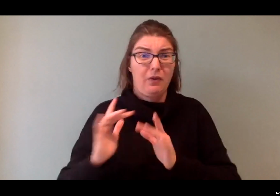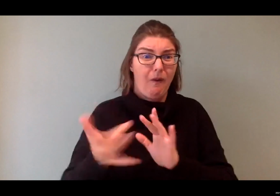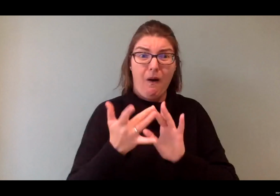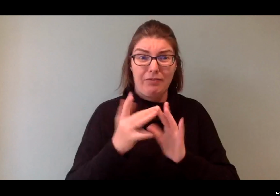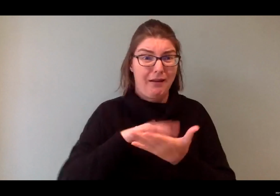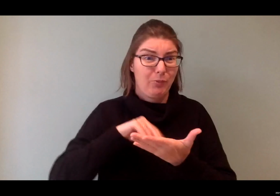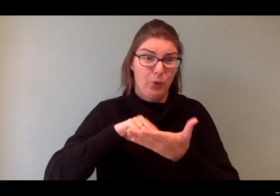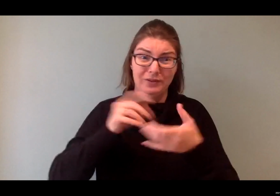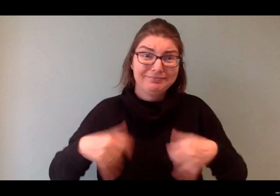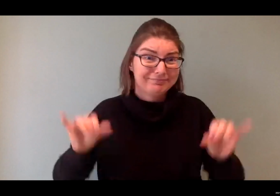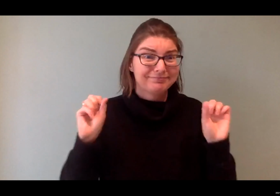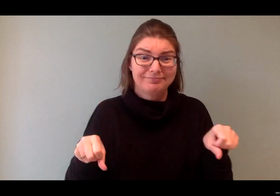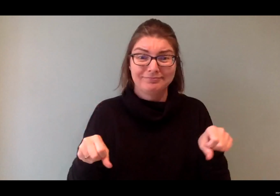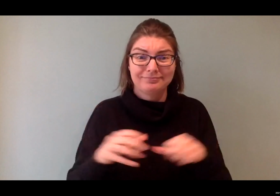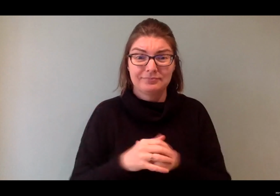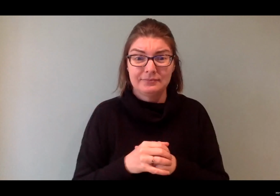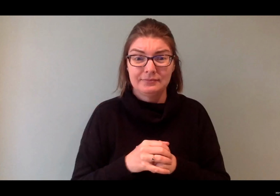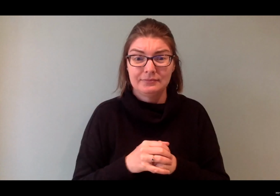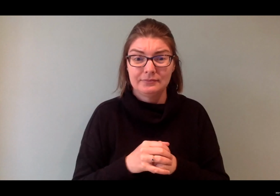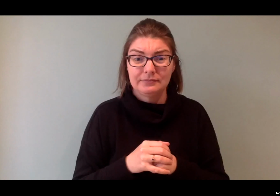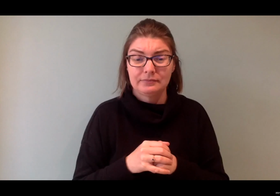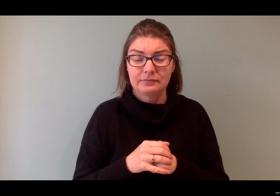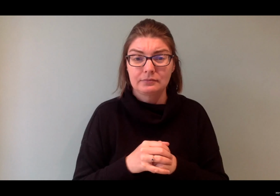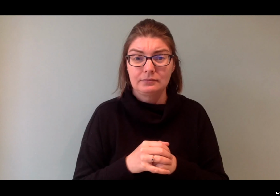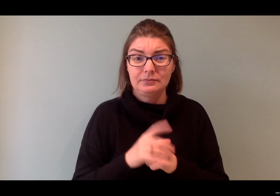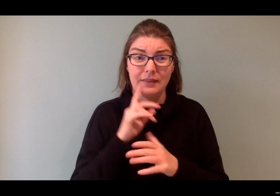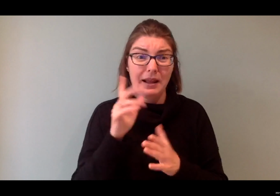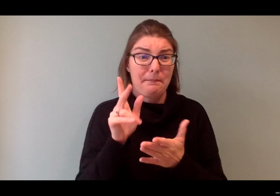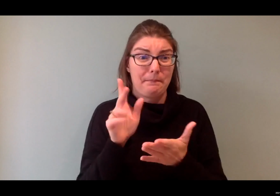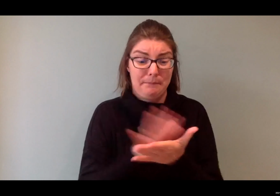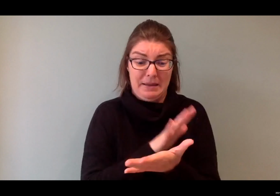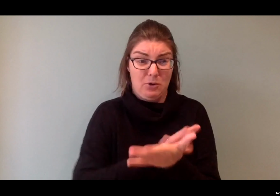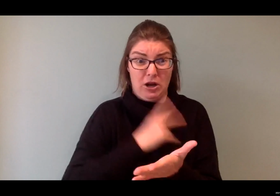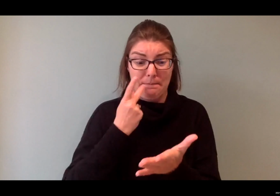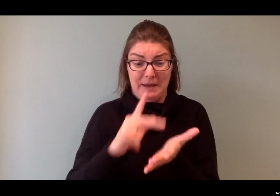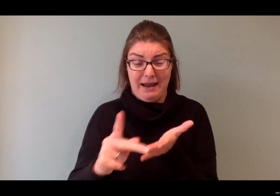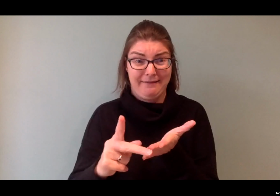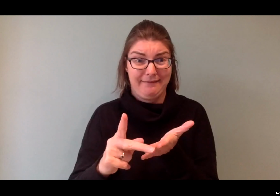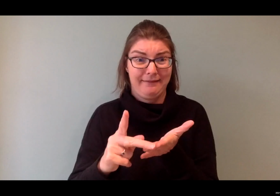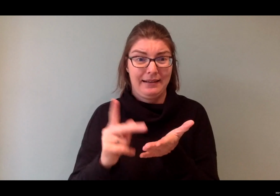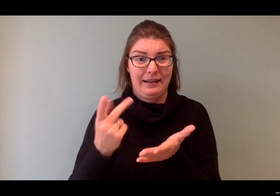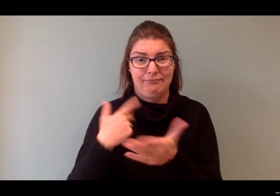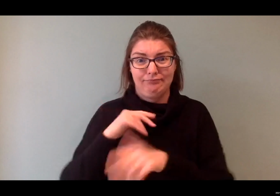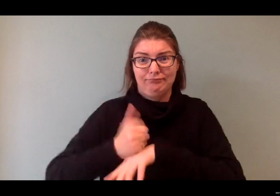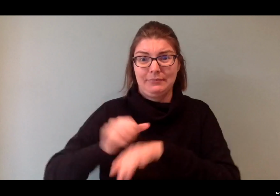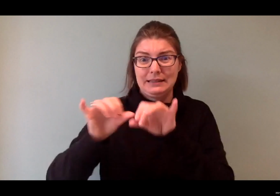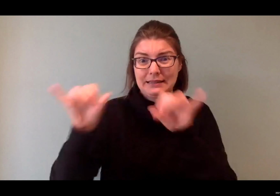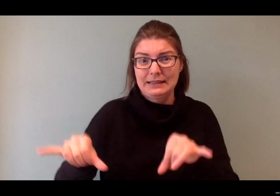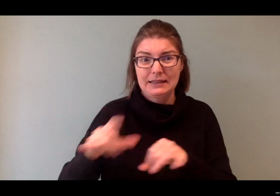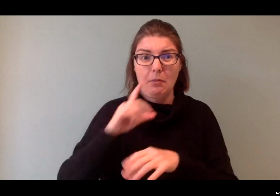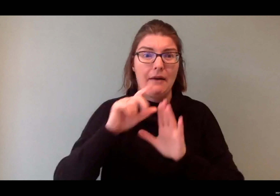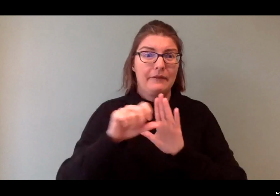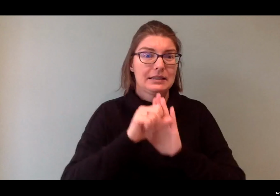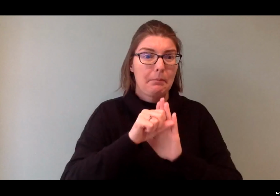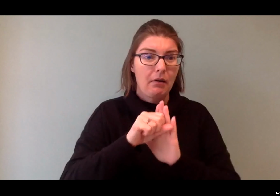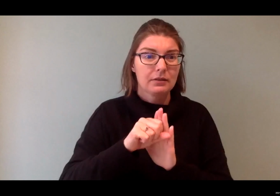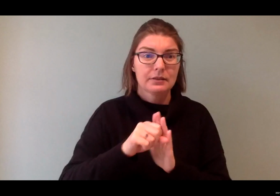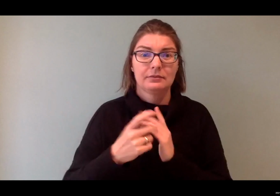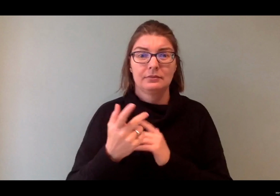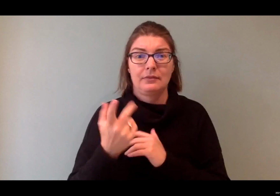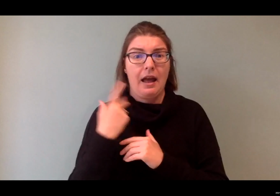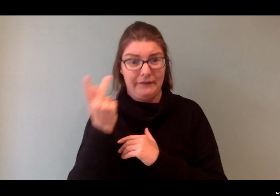say actually just simple pen and paper and sort of creating like a system of symbols is something